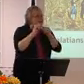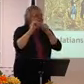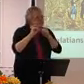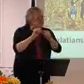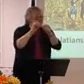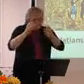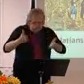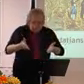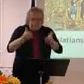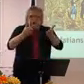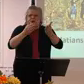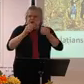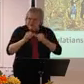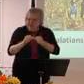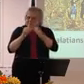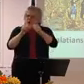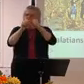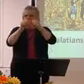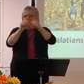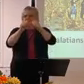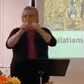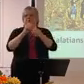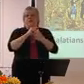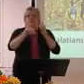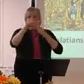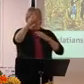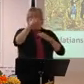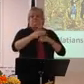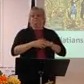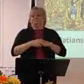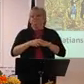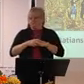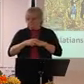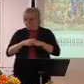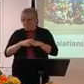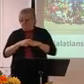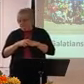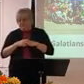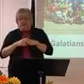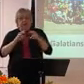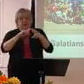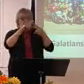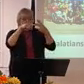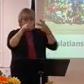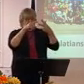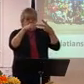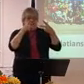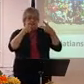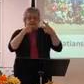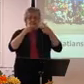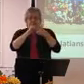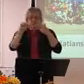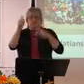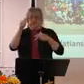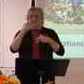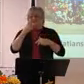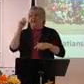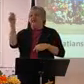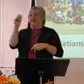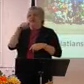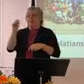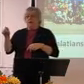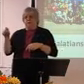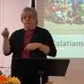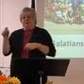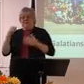going. So look at verse number 10. The third thing, here's what Paul says, therefore. Now